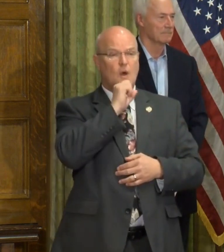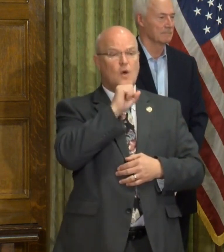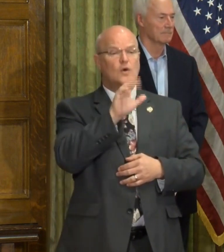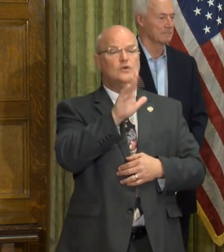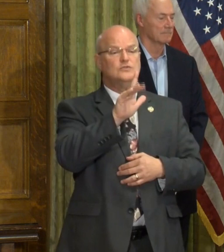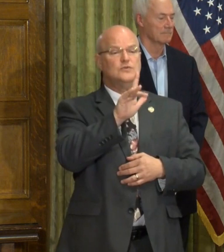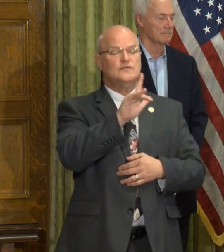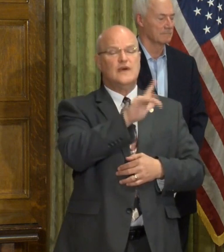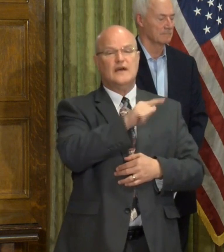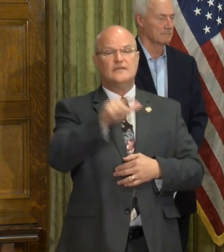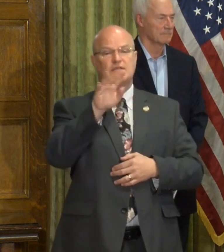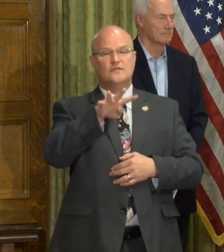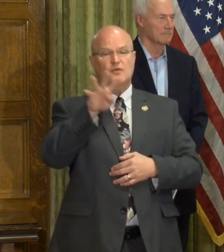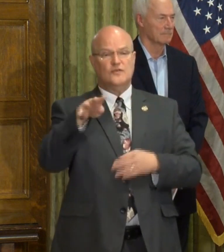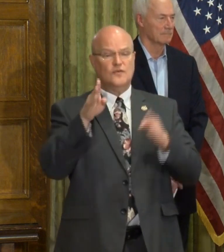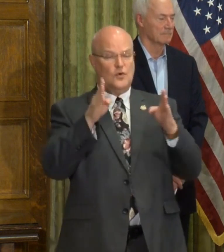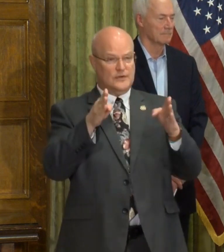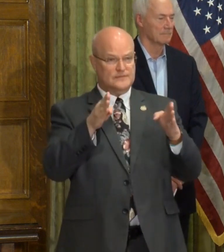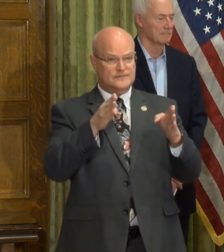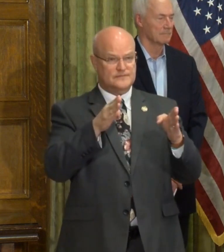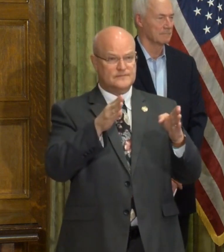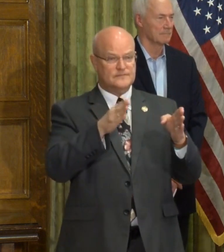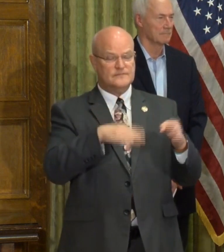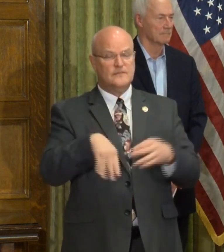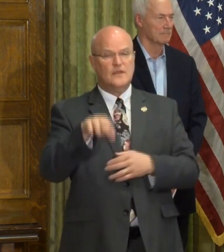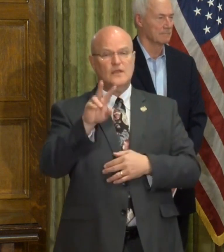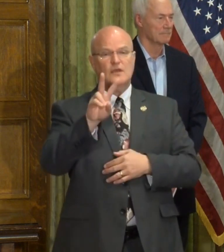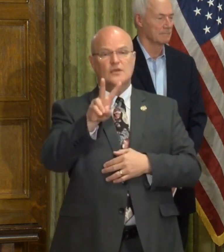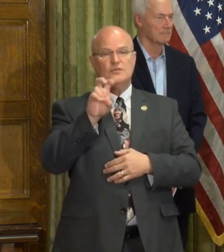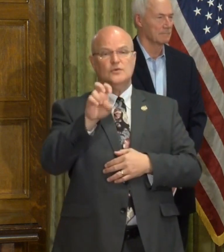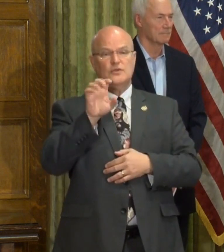210 are ages 25 to 44.